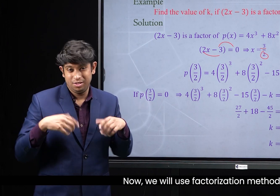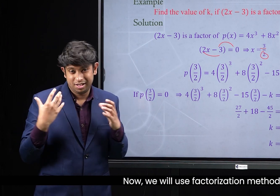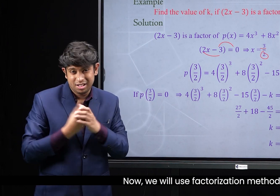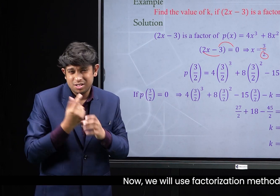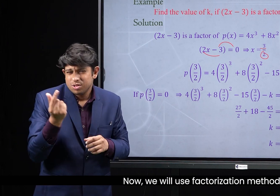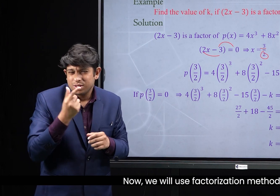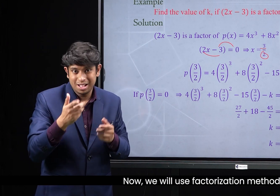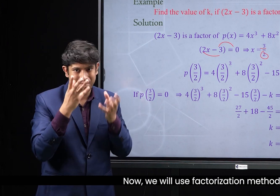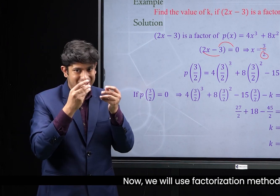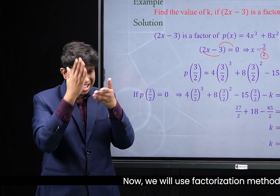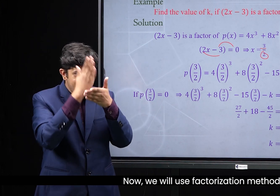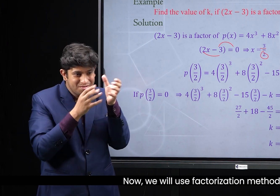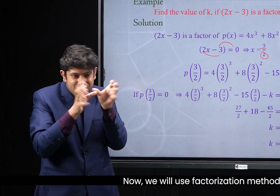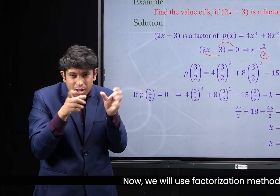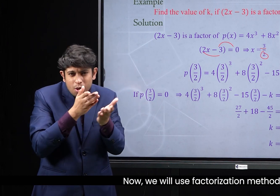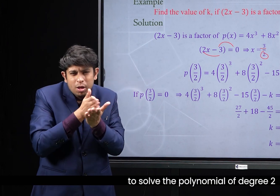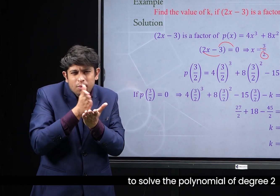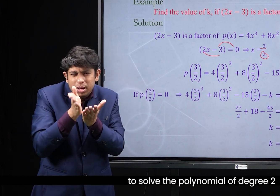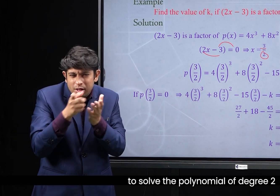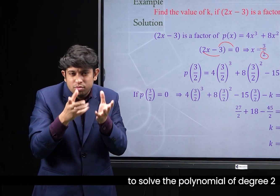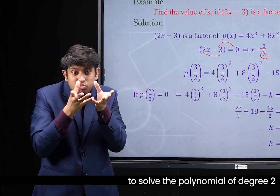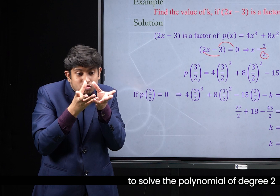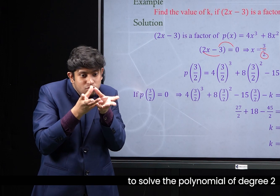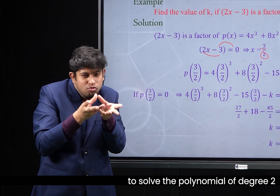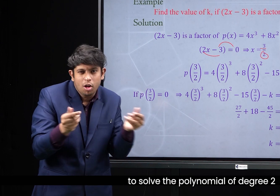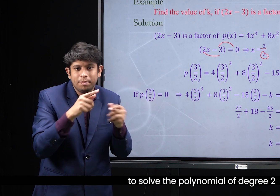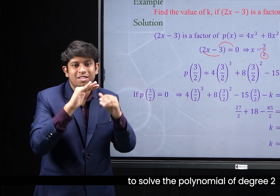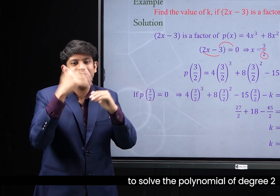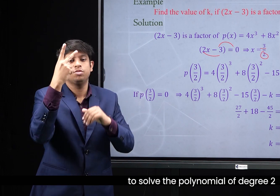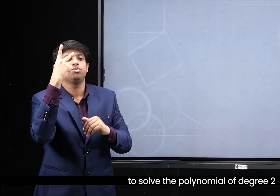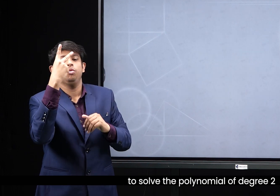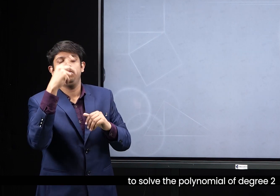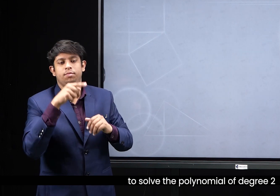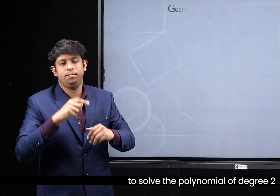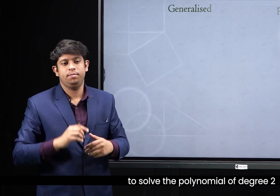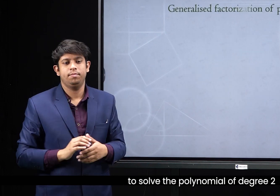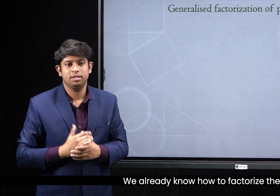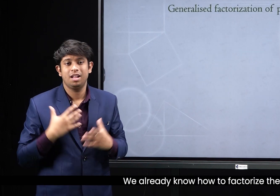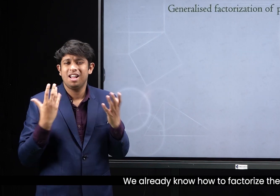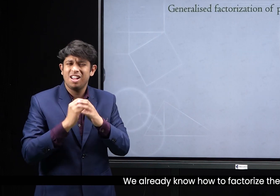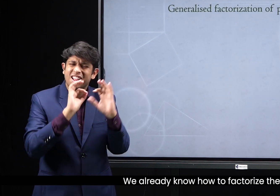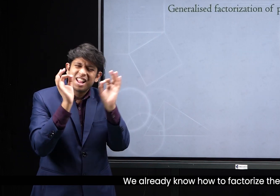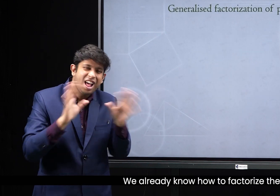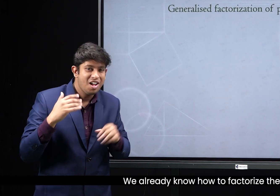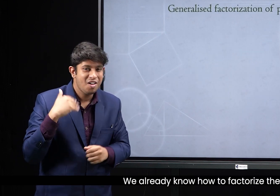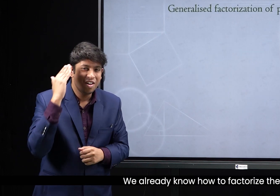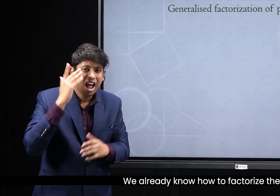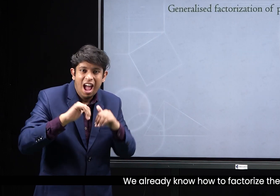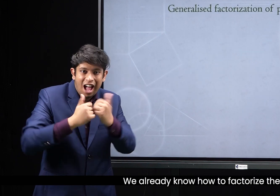Now we will use factorization method to solve the polynomial of degree 2. We already know how to factorize a